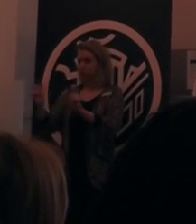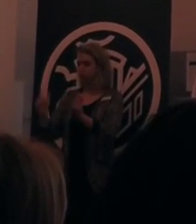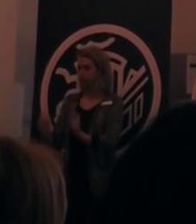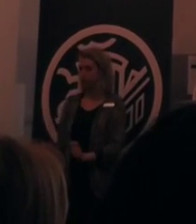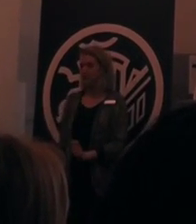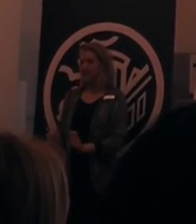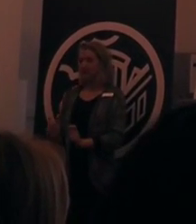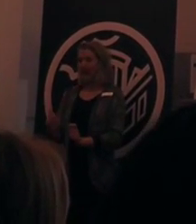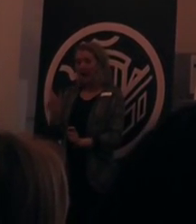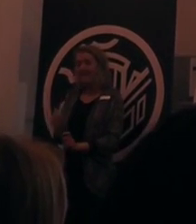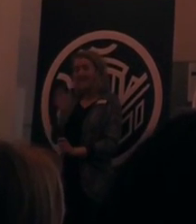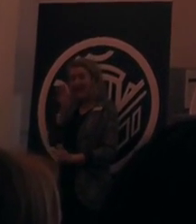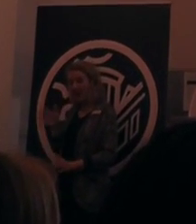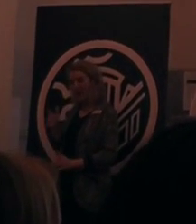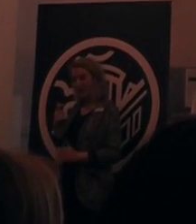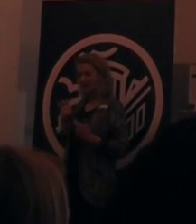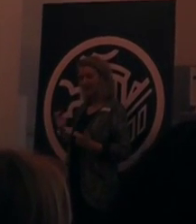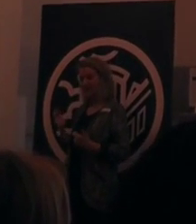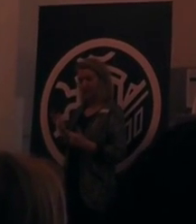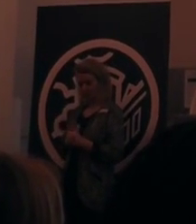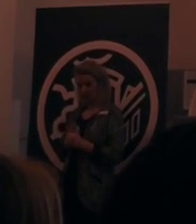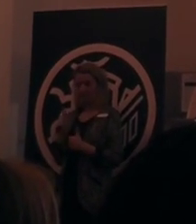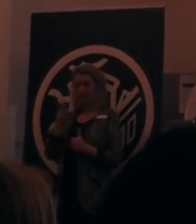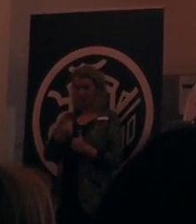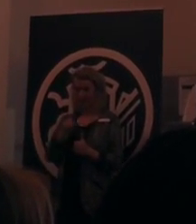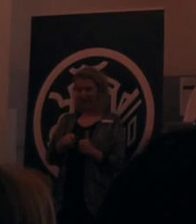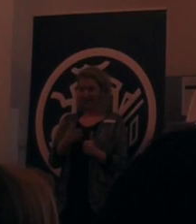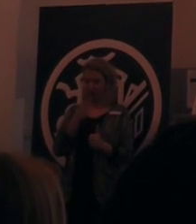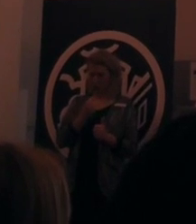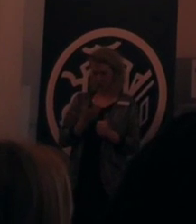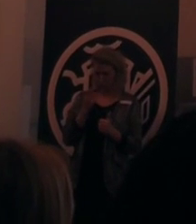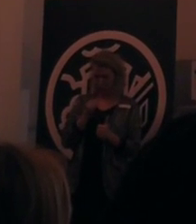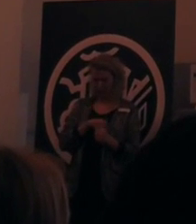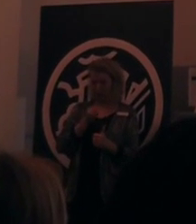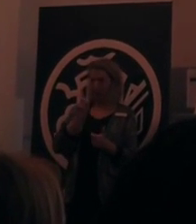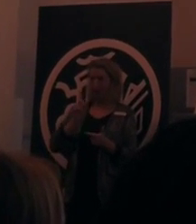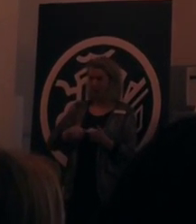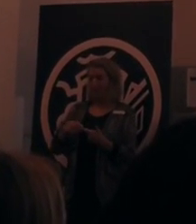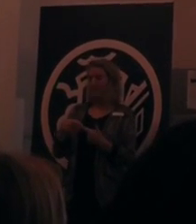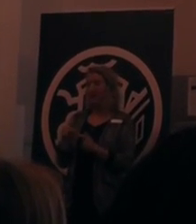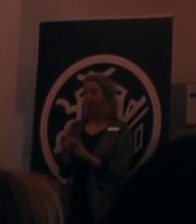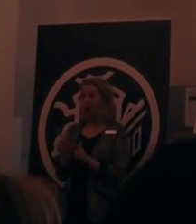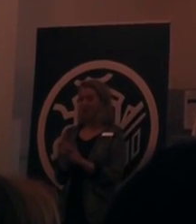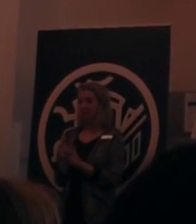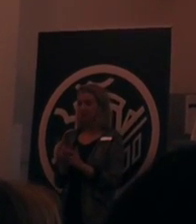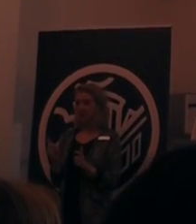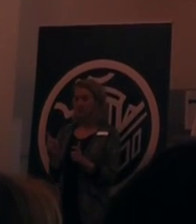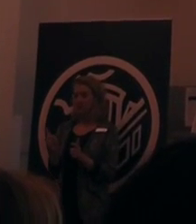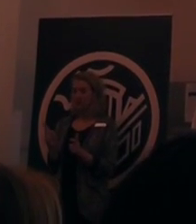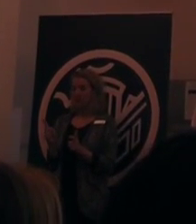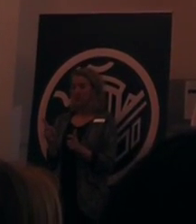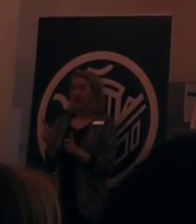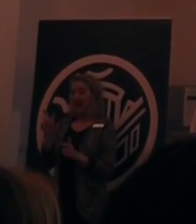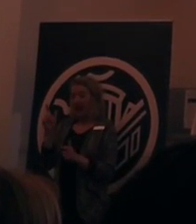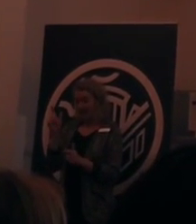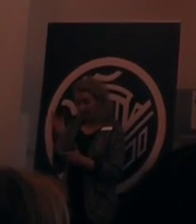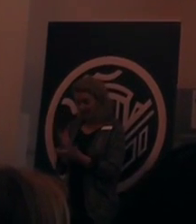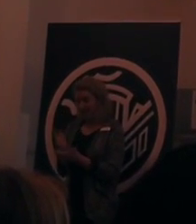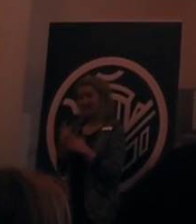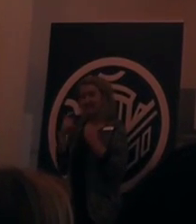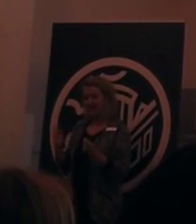And he knew his boss not only was part of the gender studies, but his boss would, at the drop of a hat, make a homophobic remark.